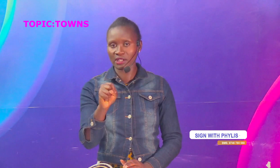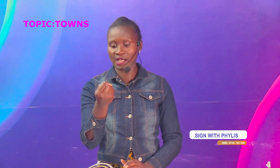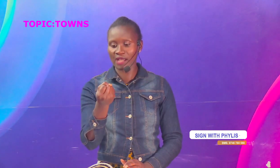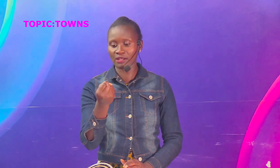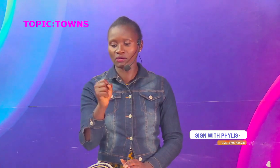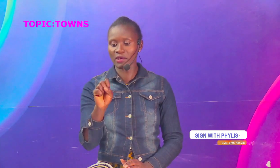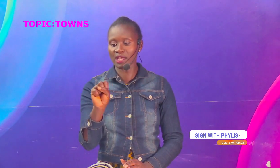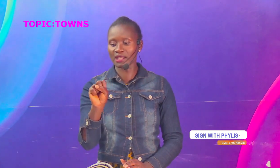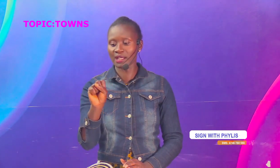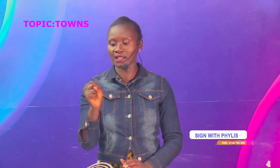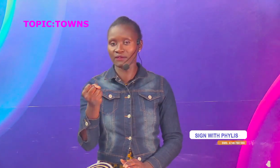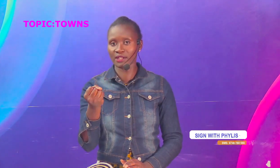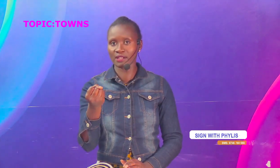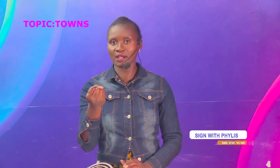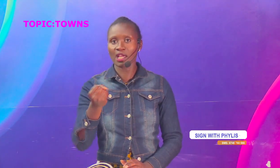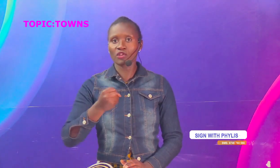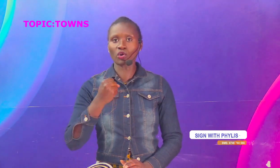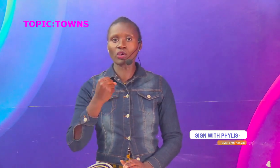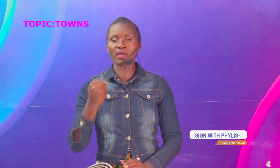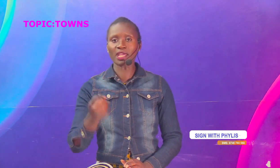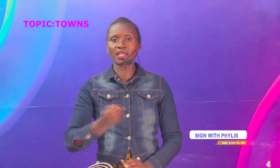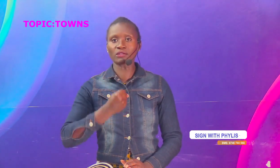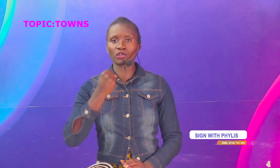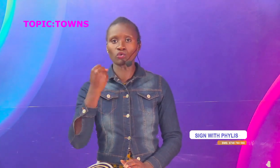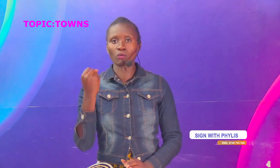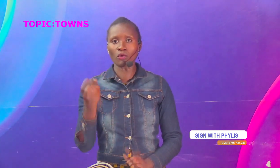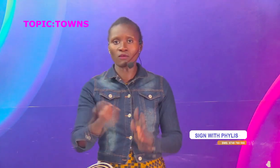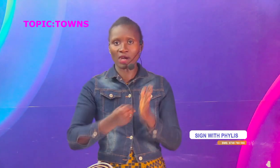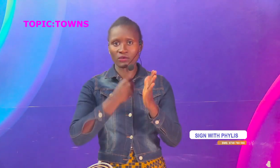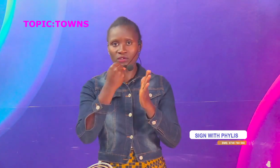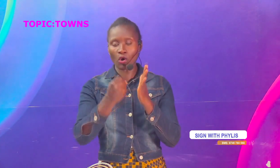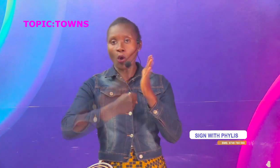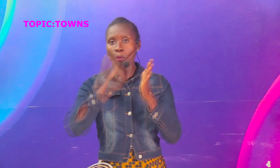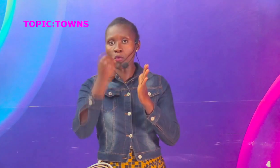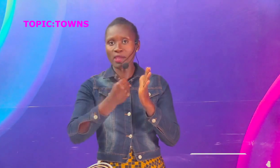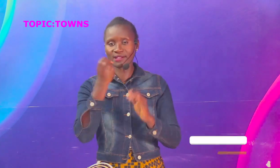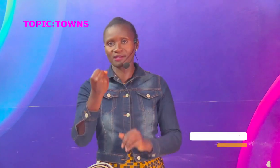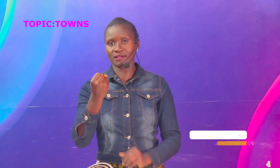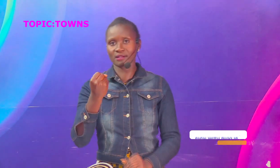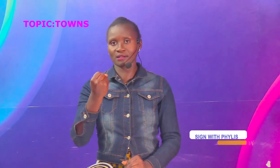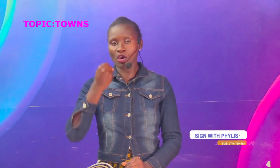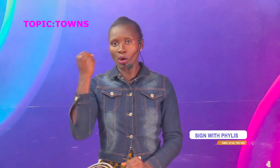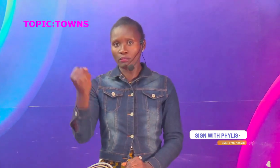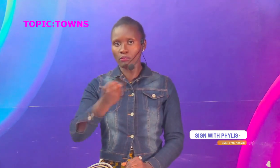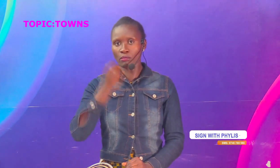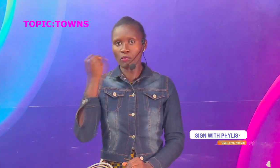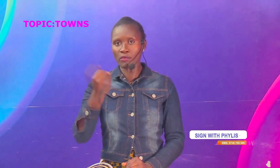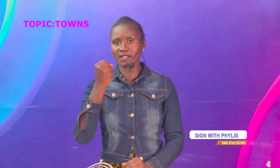you make it a clenched fist. So you are making this one to move round. So Mumias. Mumias. This is